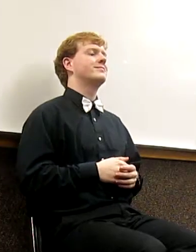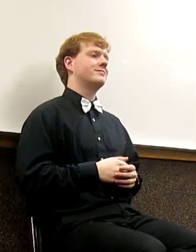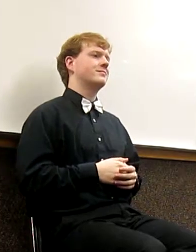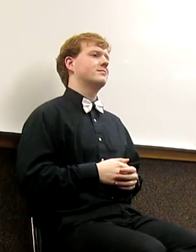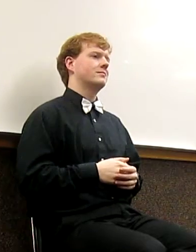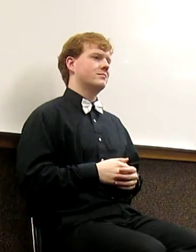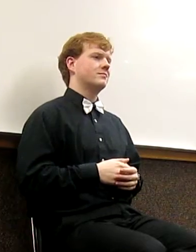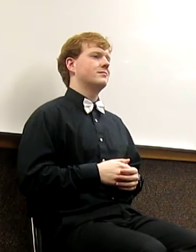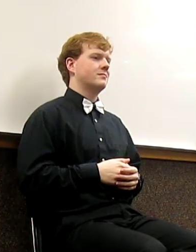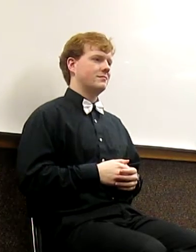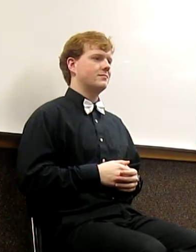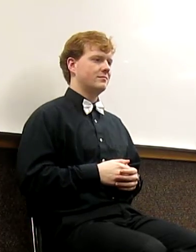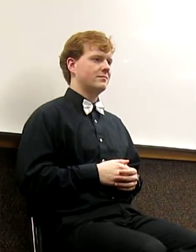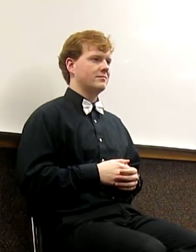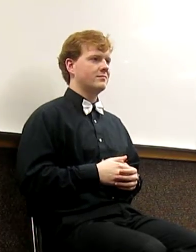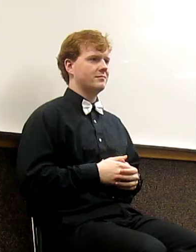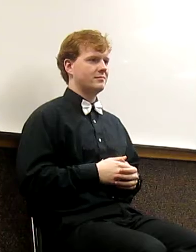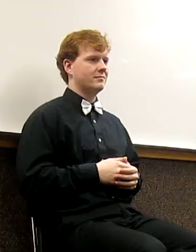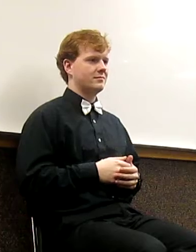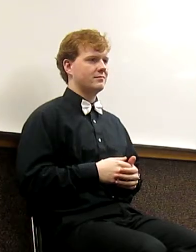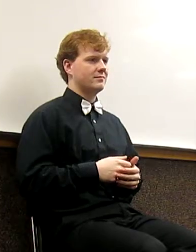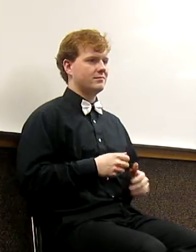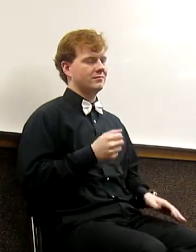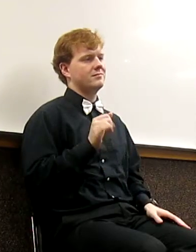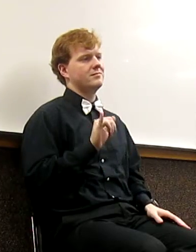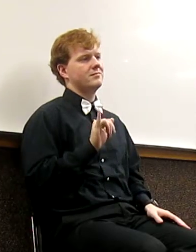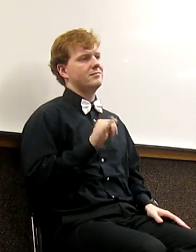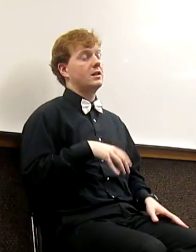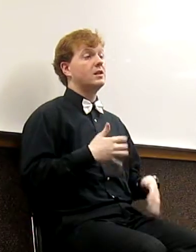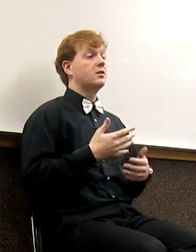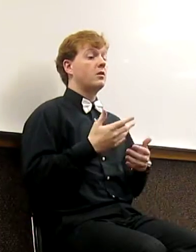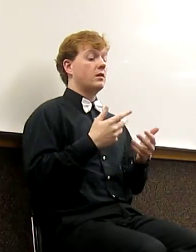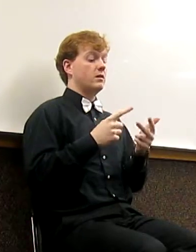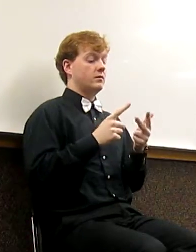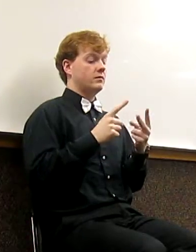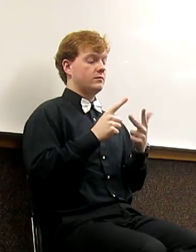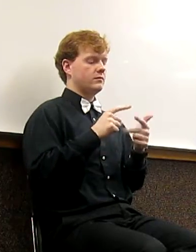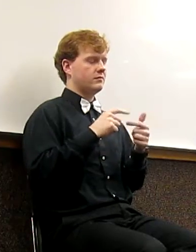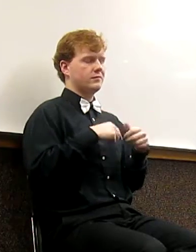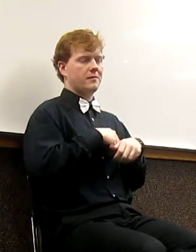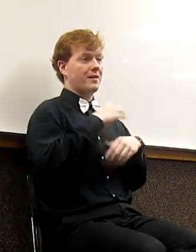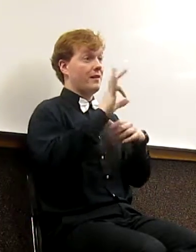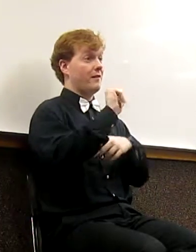Saturated and trans. Yeah, you got it. Everyone's heard it before. Saturated and unsaturated.